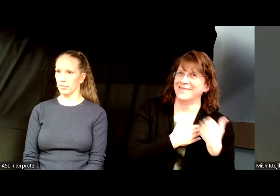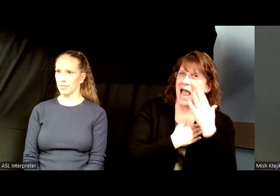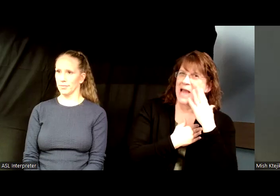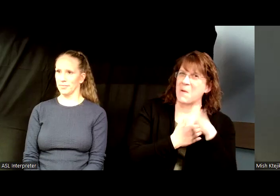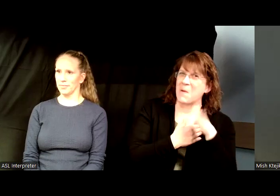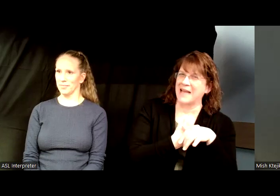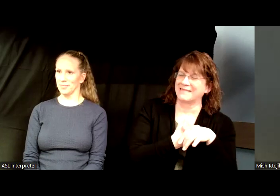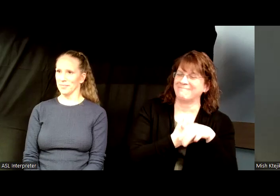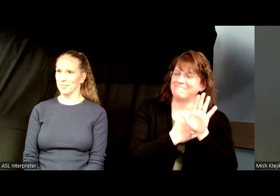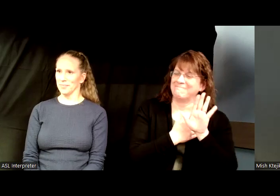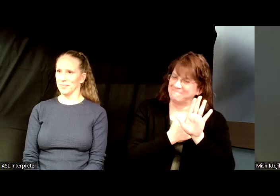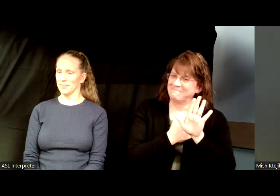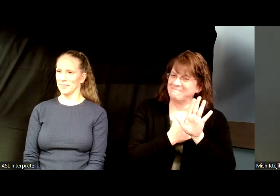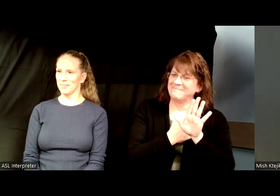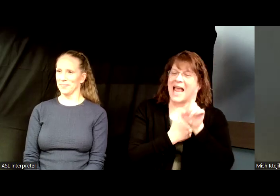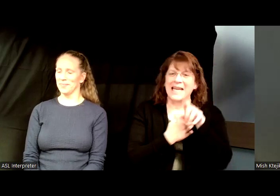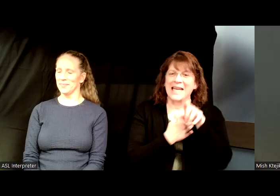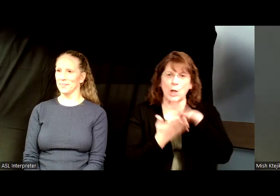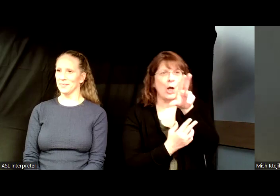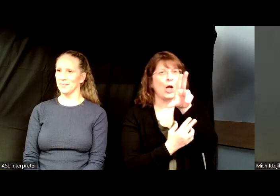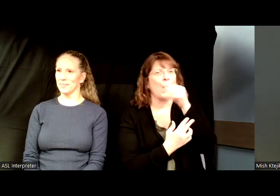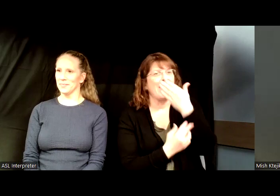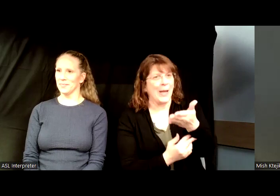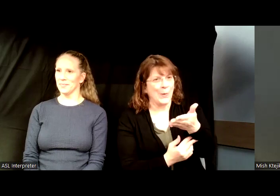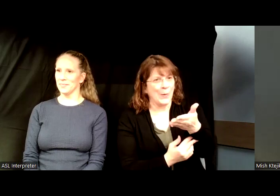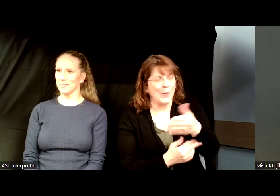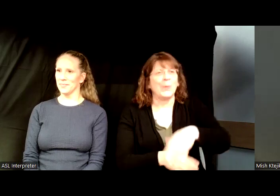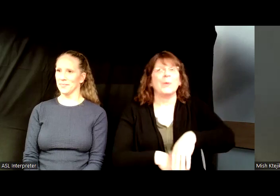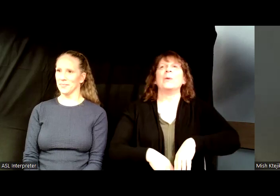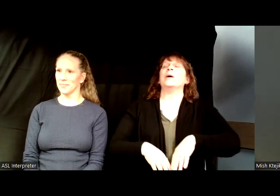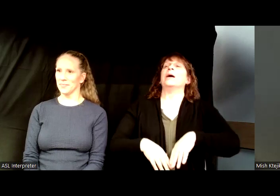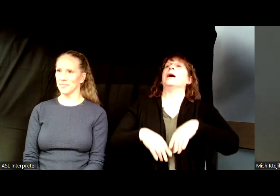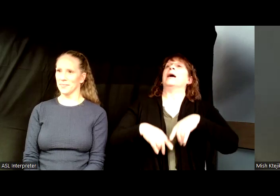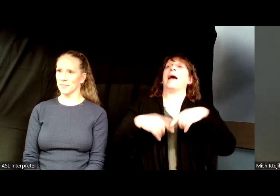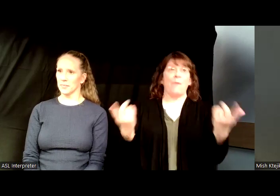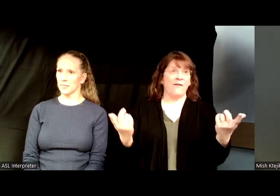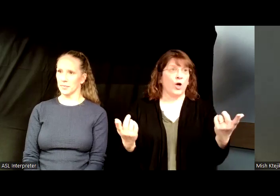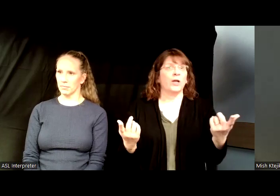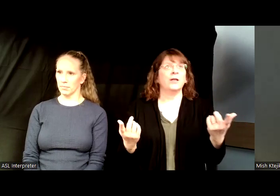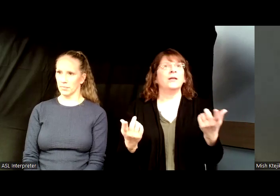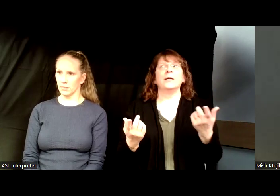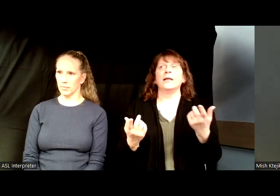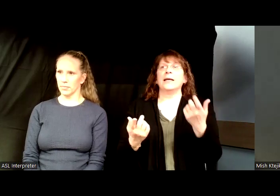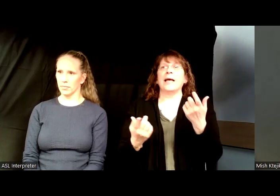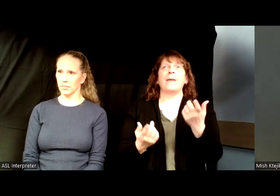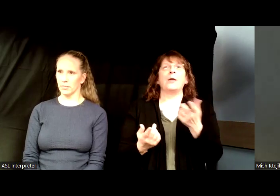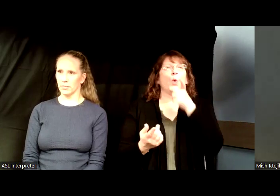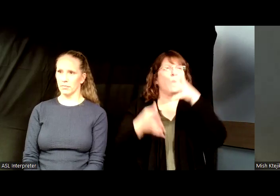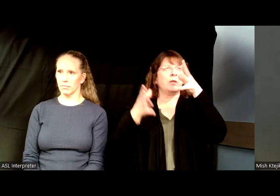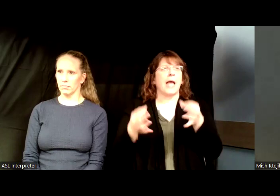that's my fault. I know that. I need to learn to say no, thank you.